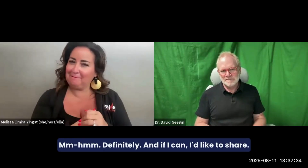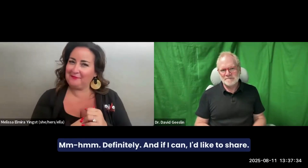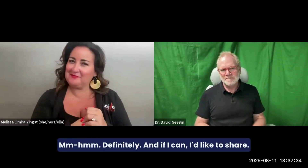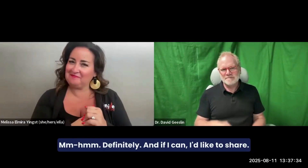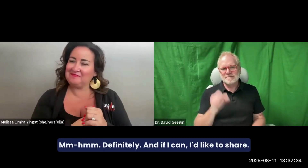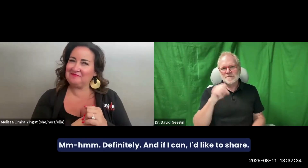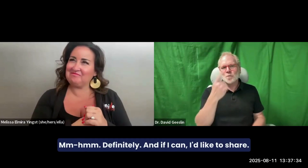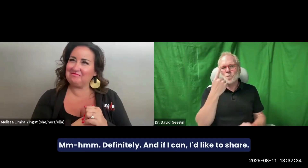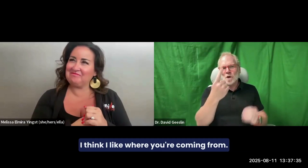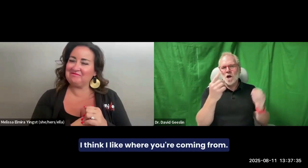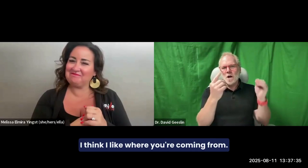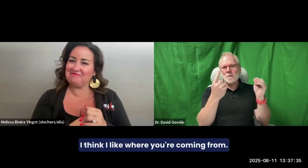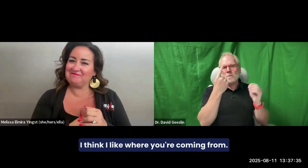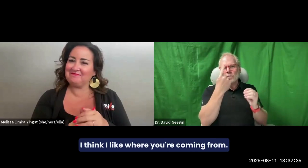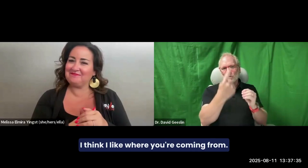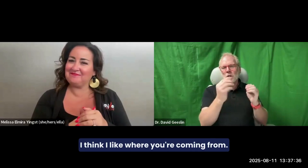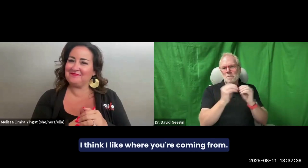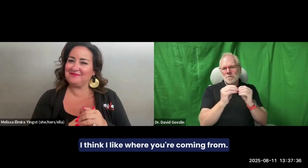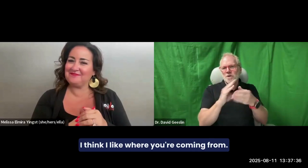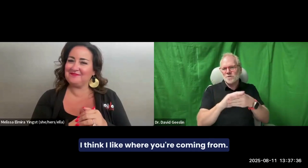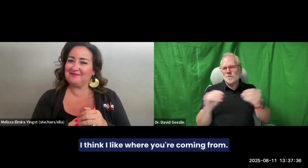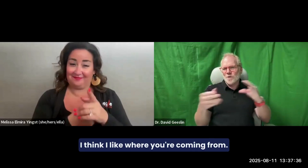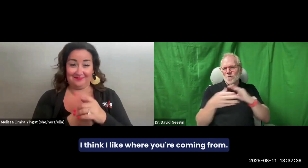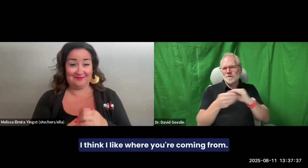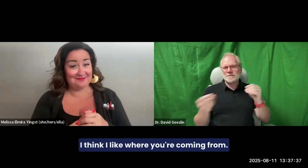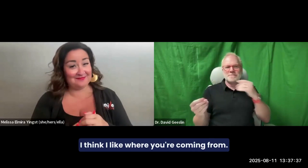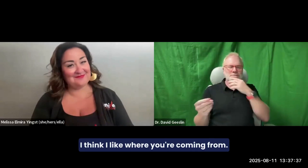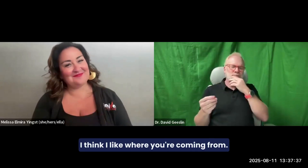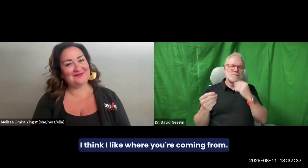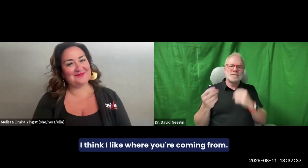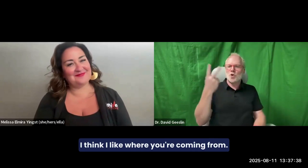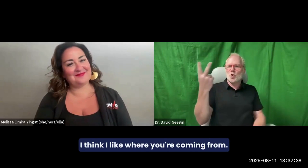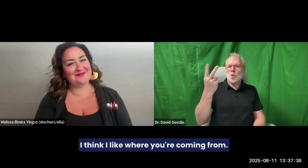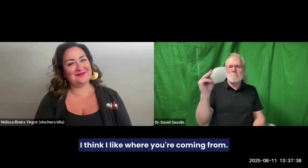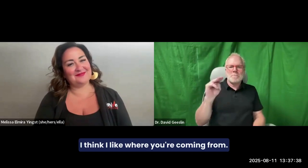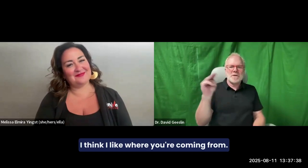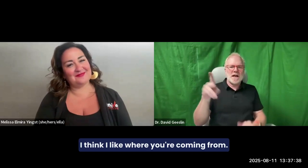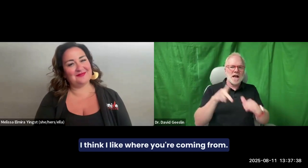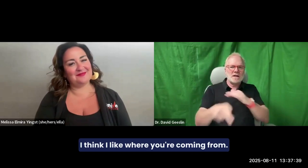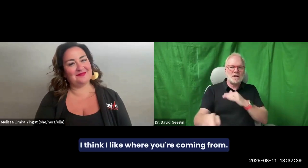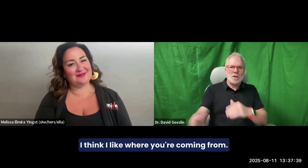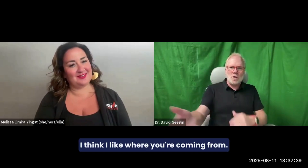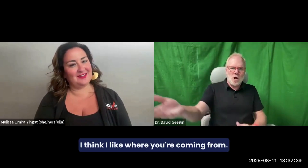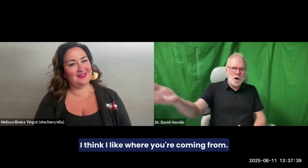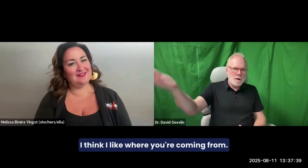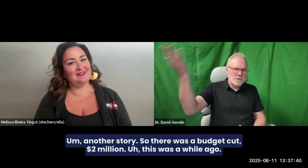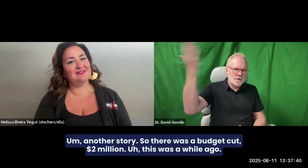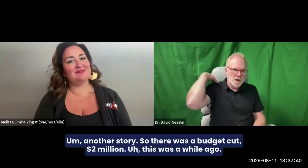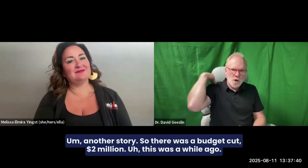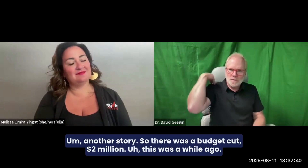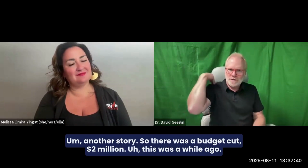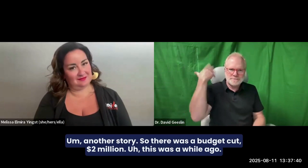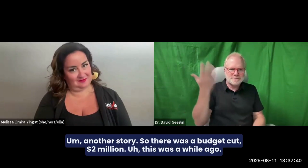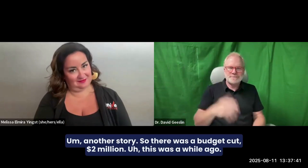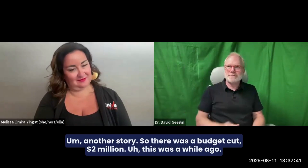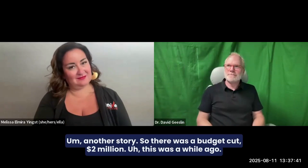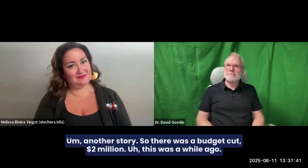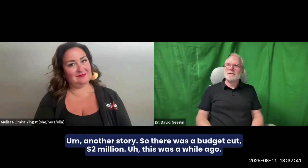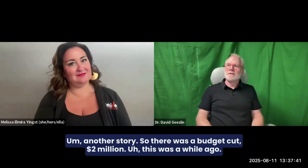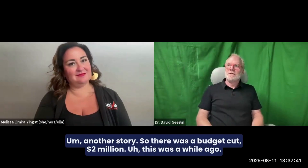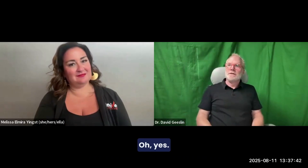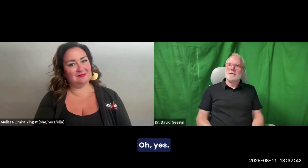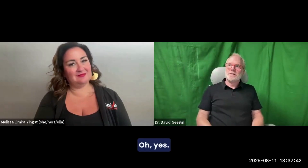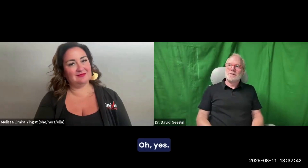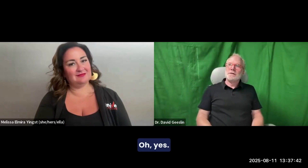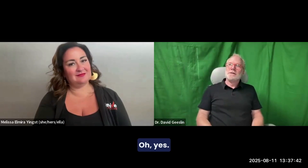transformation. I Mm-hmm. think I like where you're coming from. Hmm. Definitely. And if I can, I'd like to share another